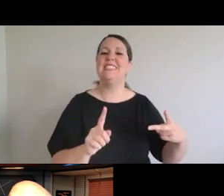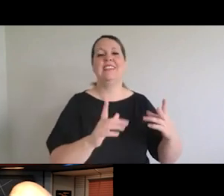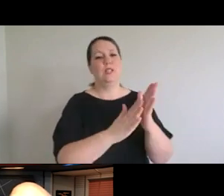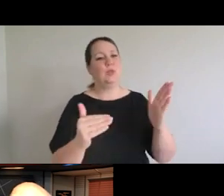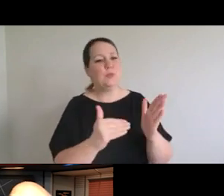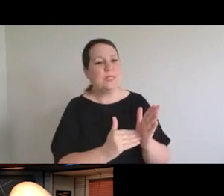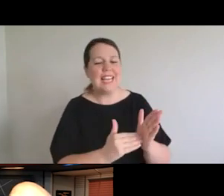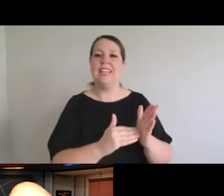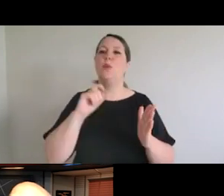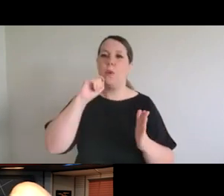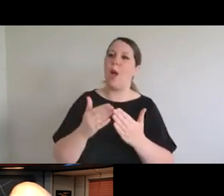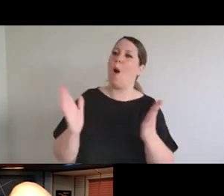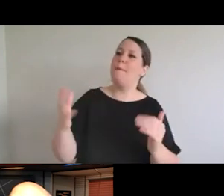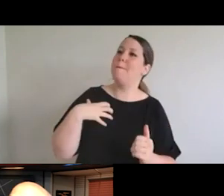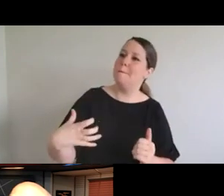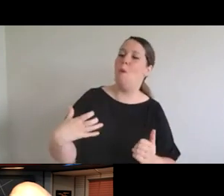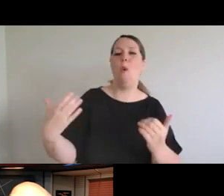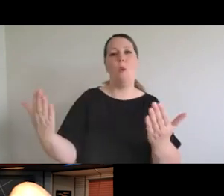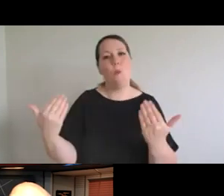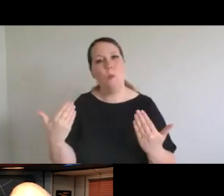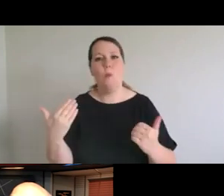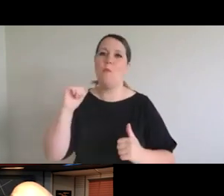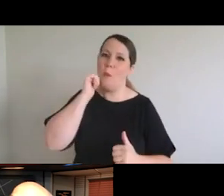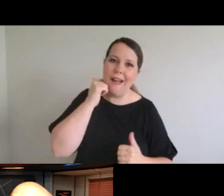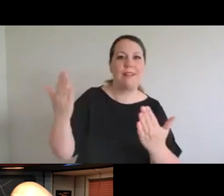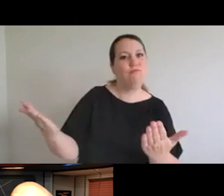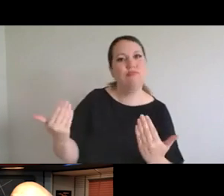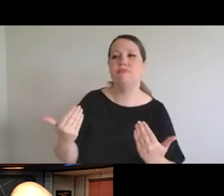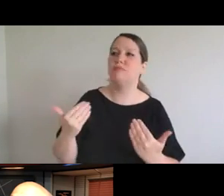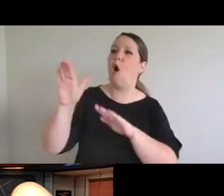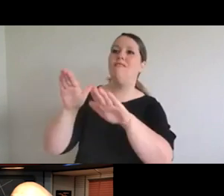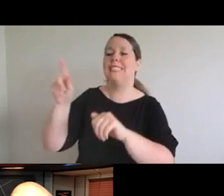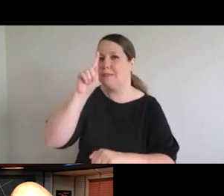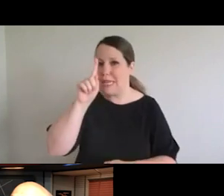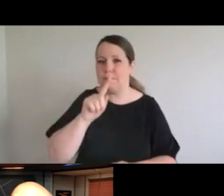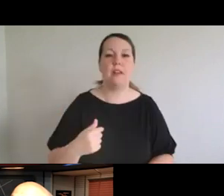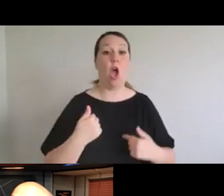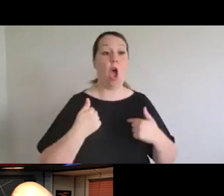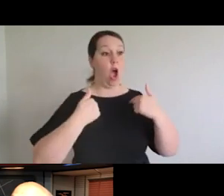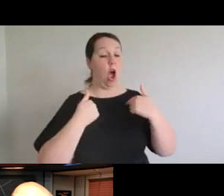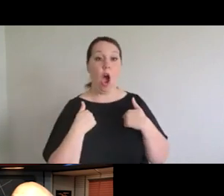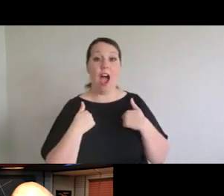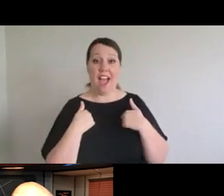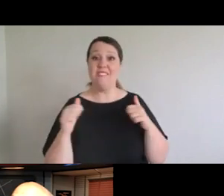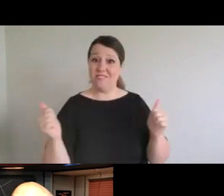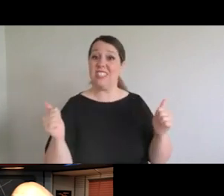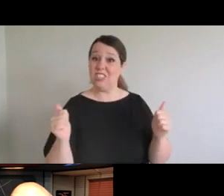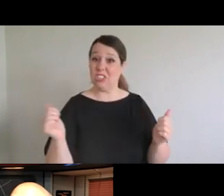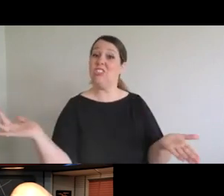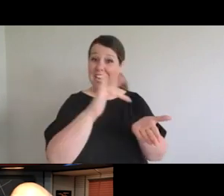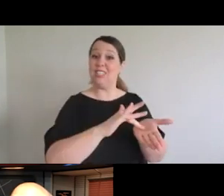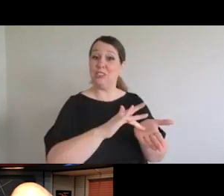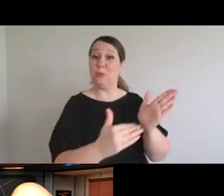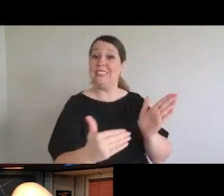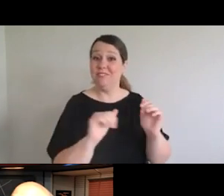Zealand as tourists. I've come there twice. It's a wonderful country. It's not a question of making it more welcoming. You're wonderfully welcoming